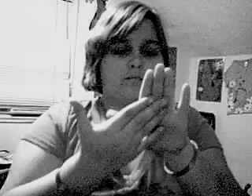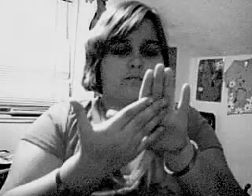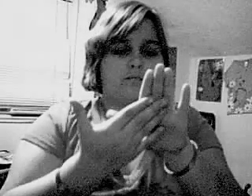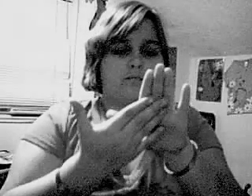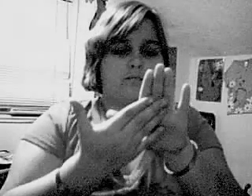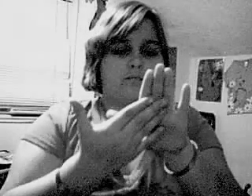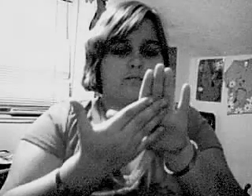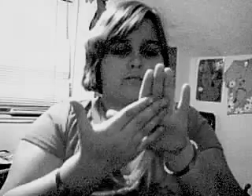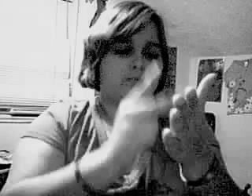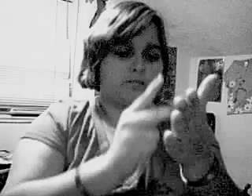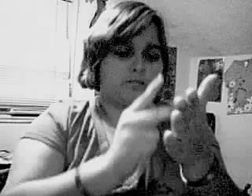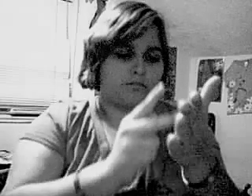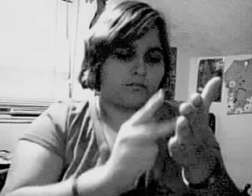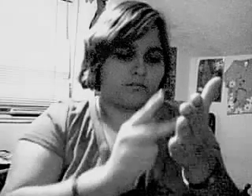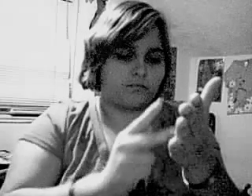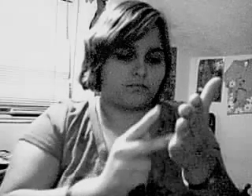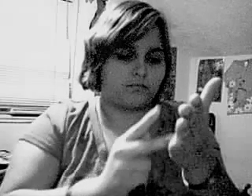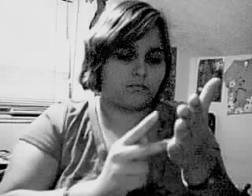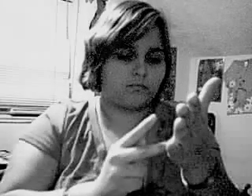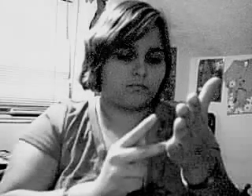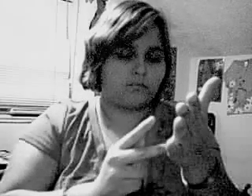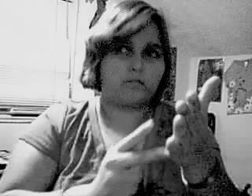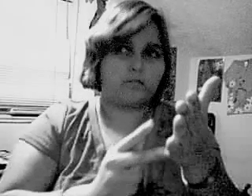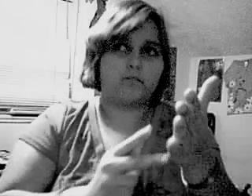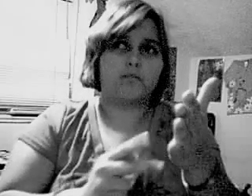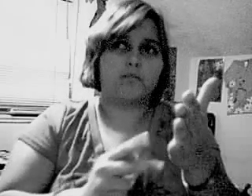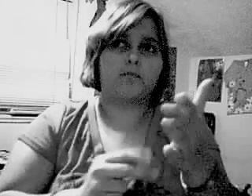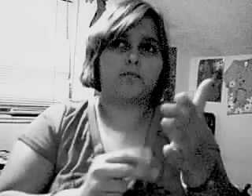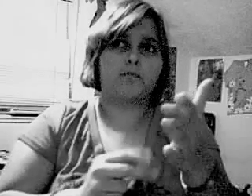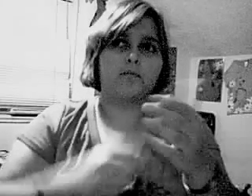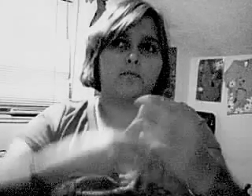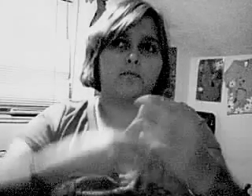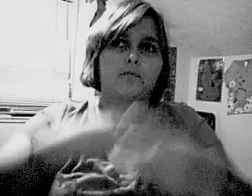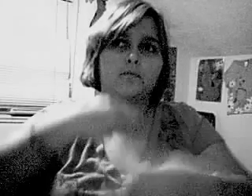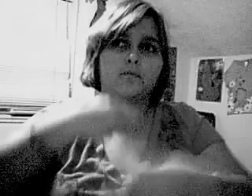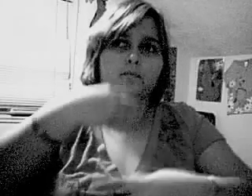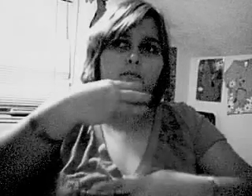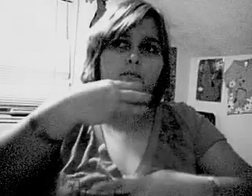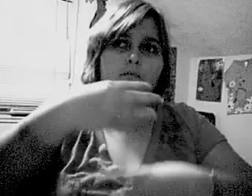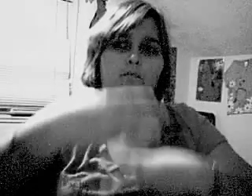part of that world.